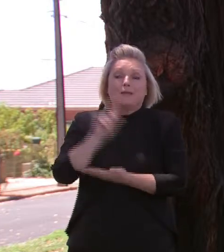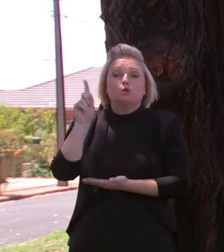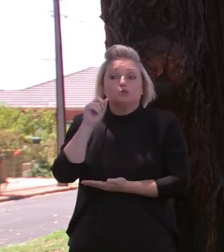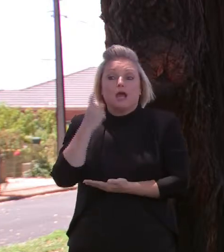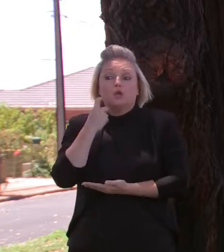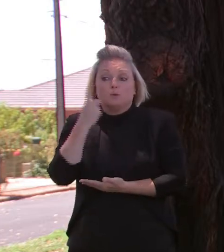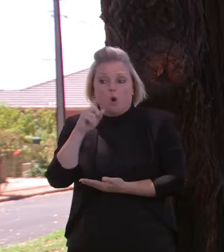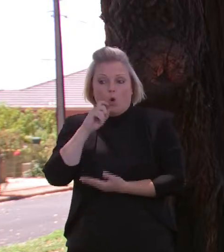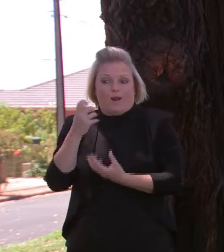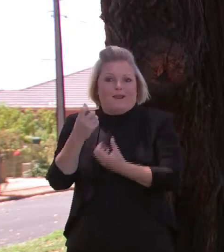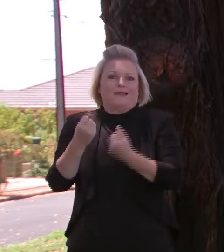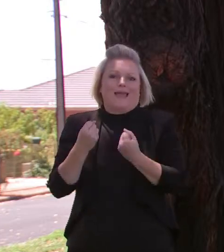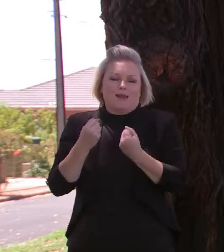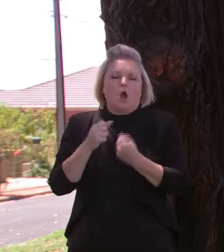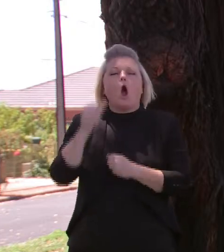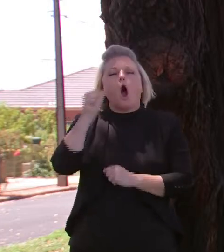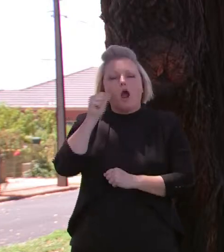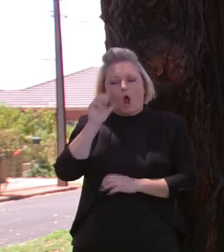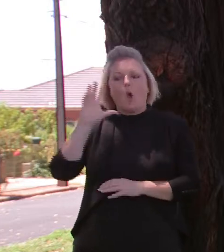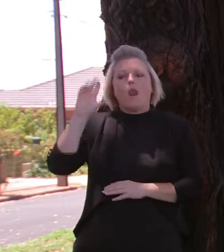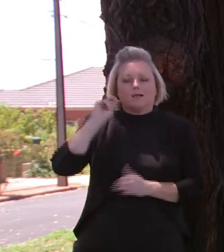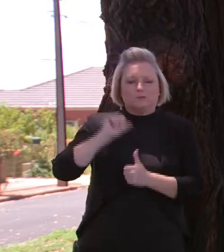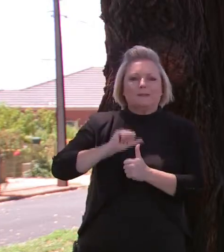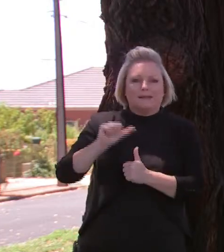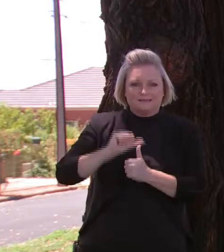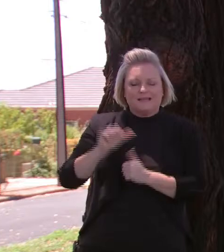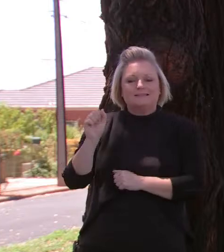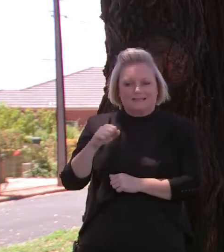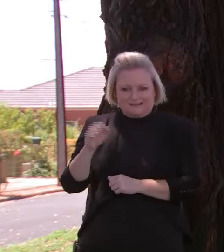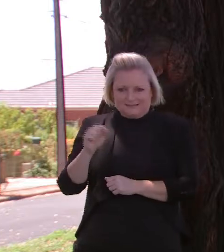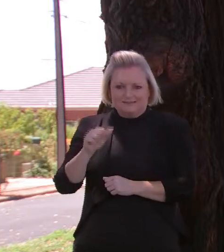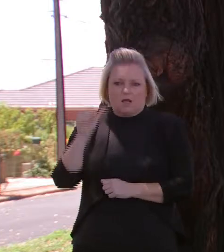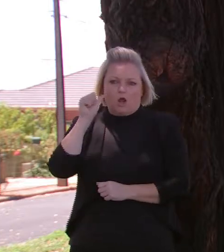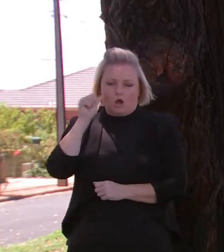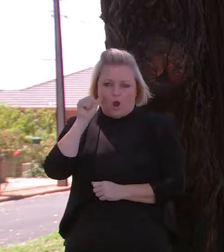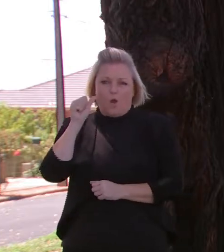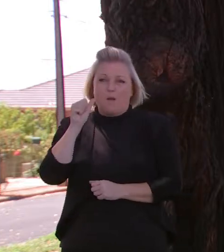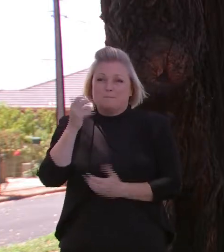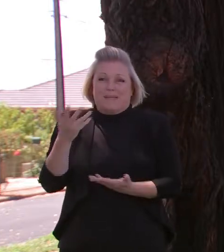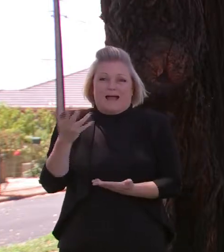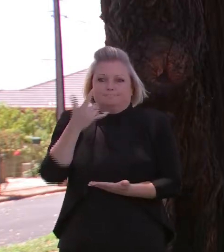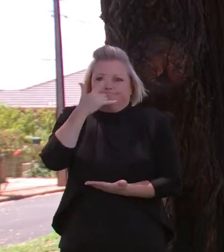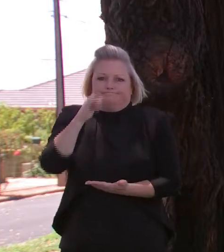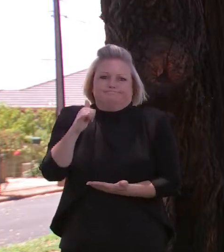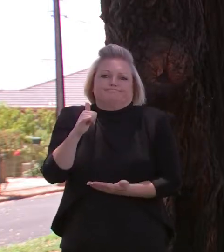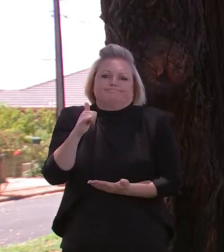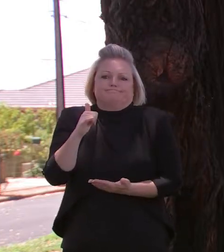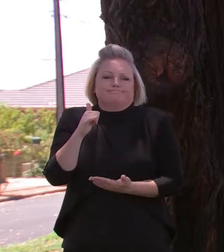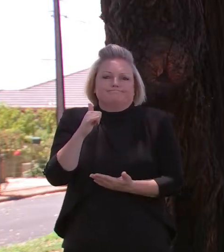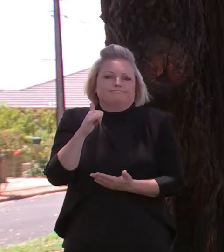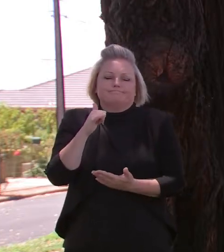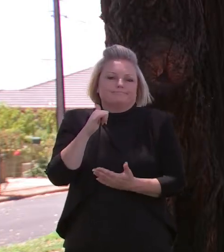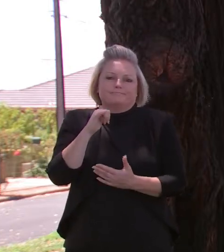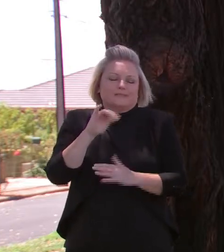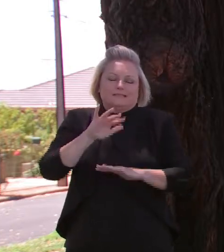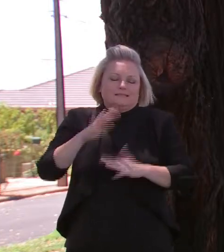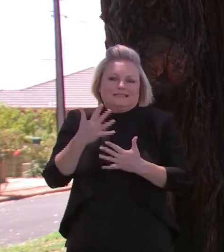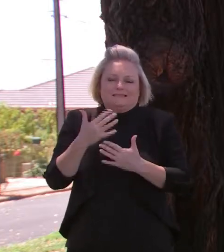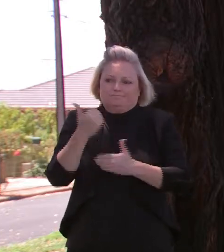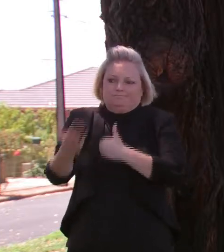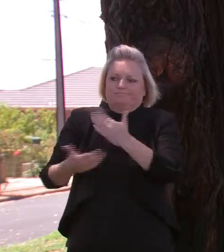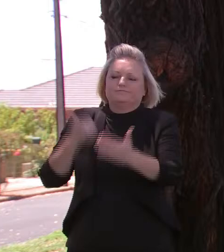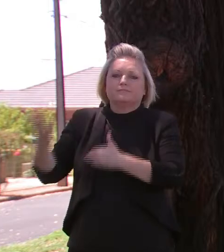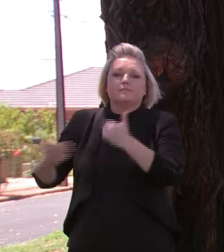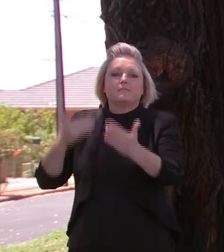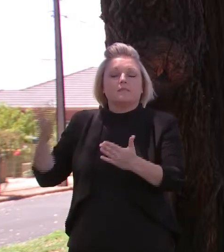tomorrow. It would have been better if they'd had them last week, certainly, and I'm sorry that obviously that logistical hiccup has happened, but I am very confident